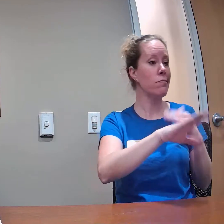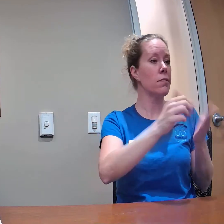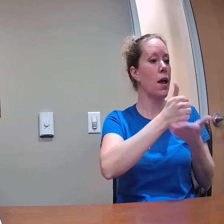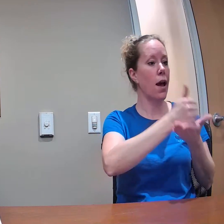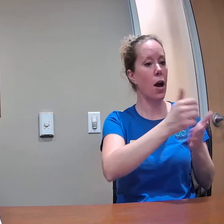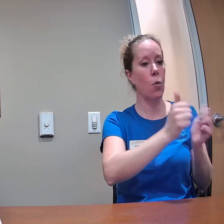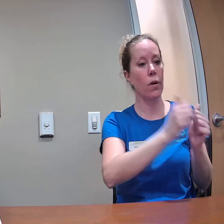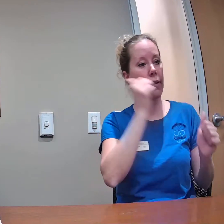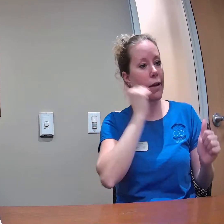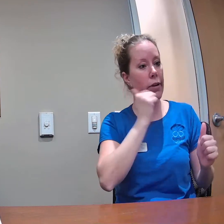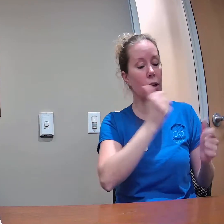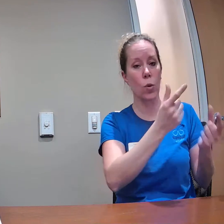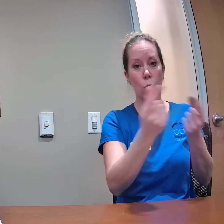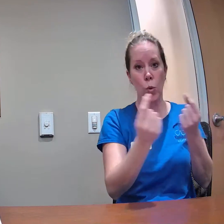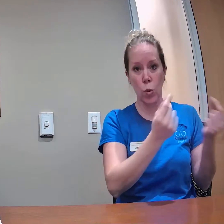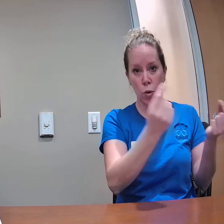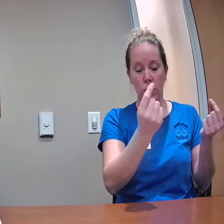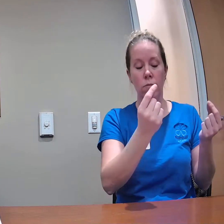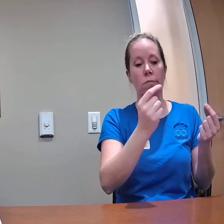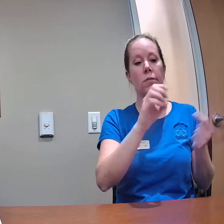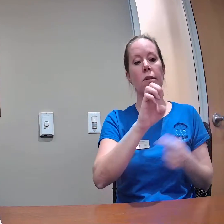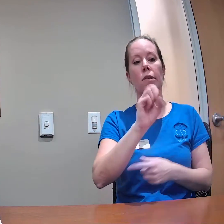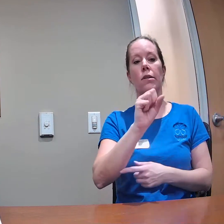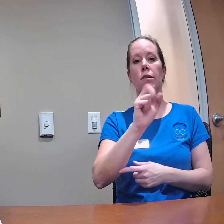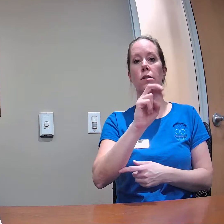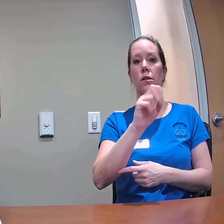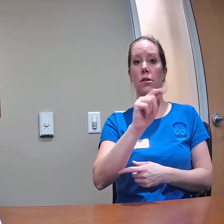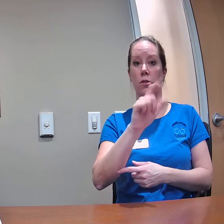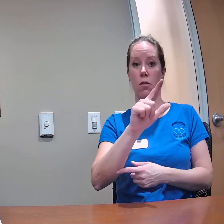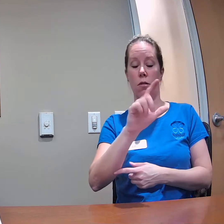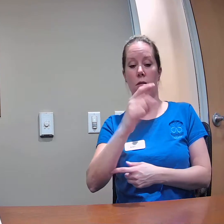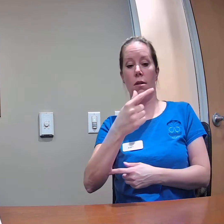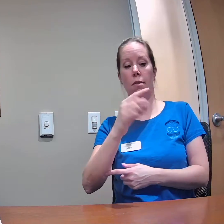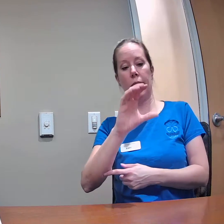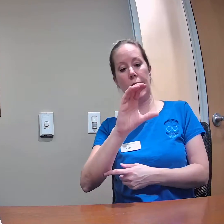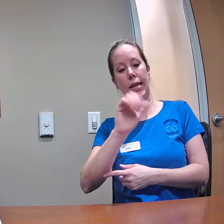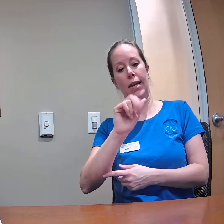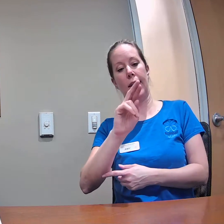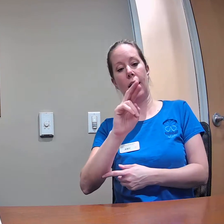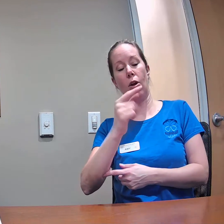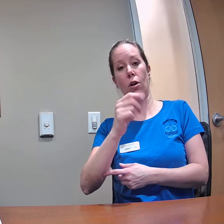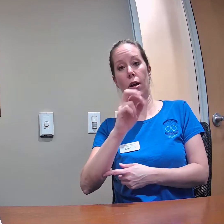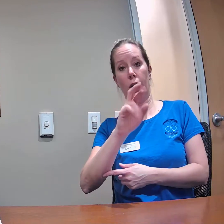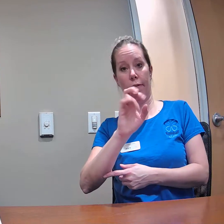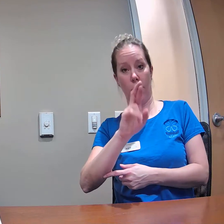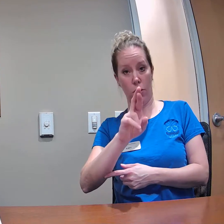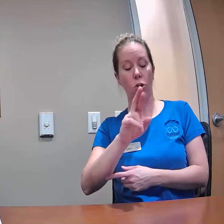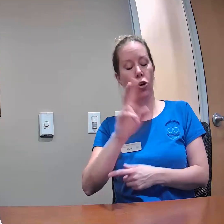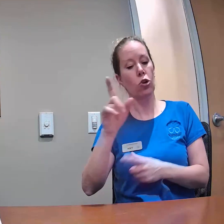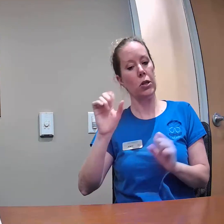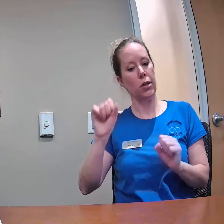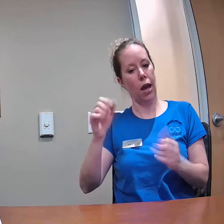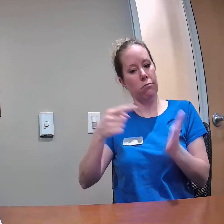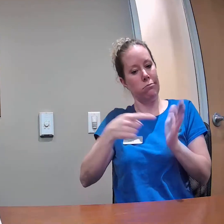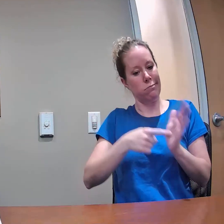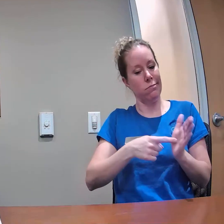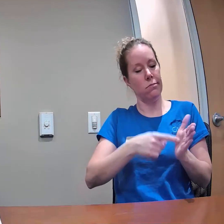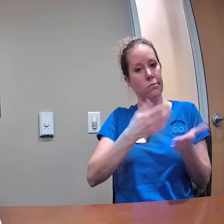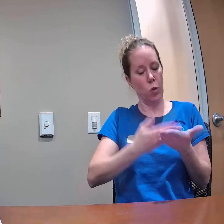may verbally attest to the home that they have tested negative for COVID within the acceptable time